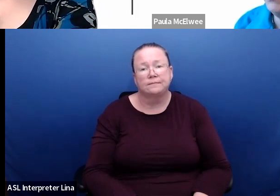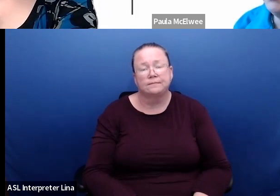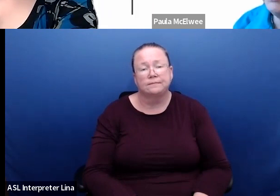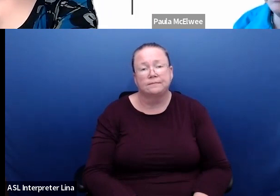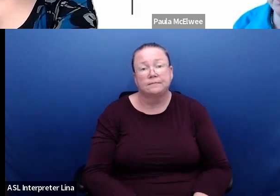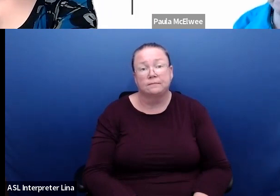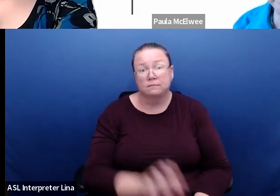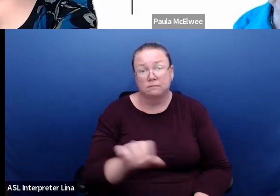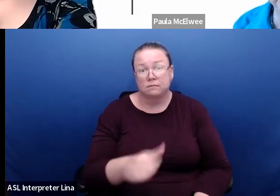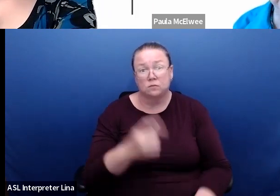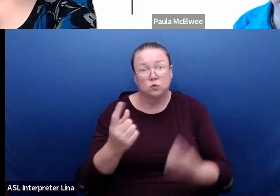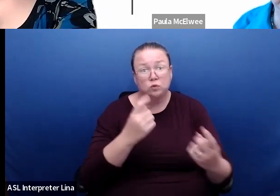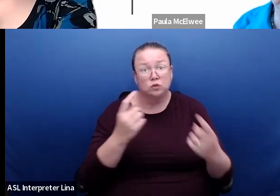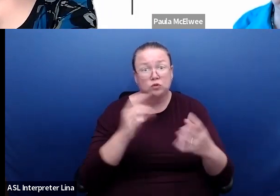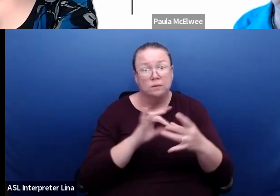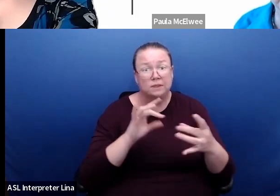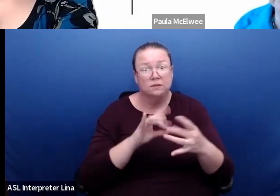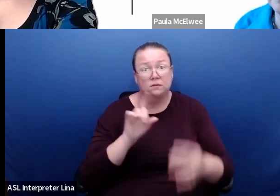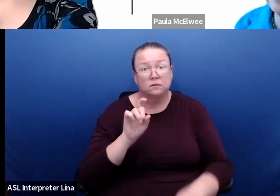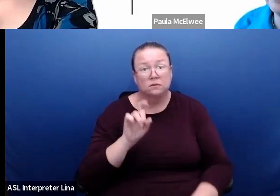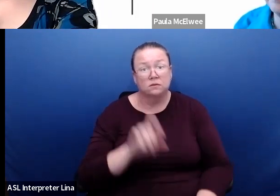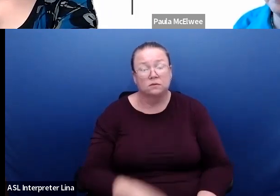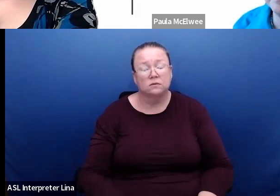Any other questions or comments?